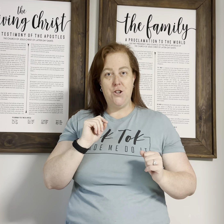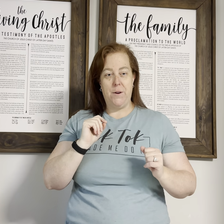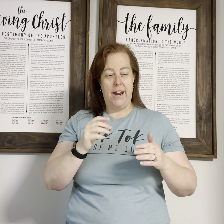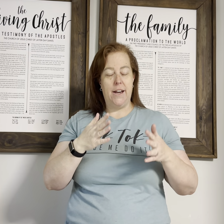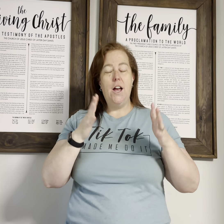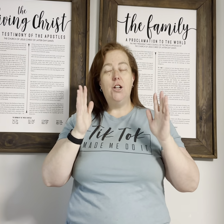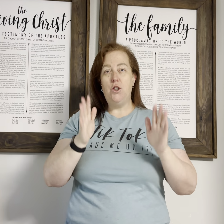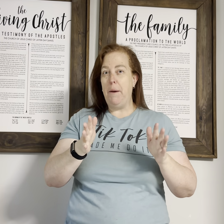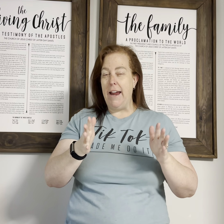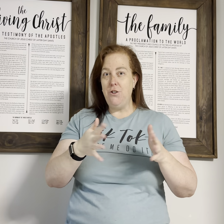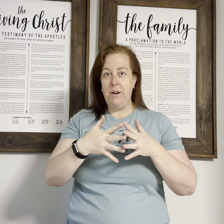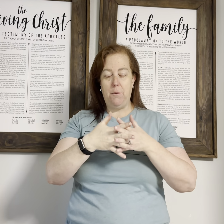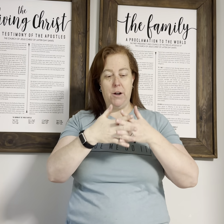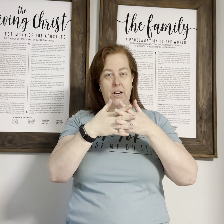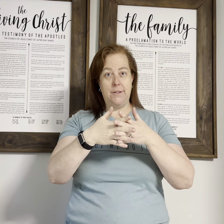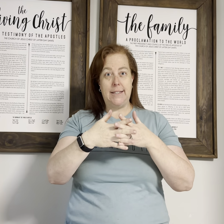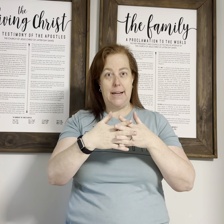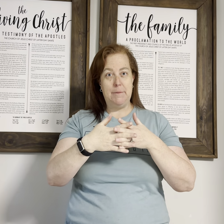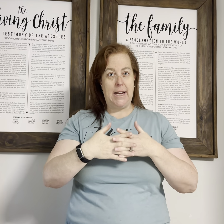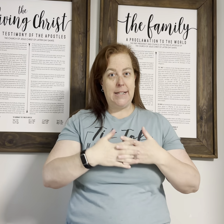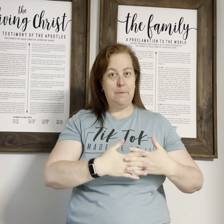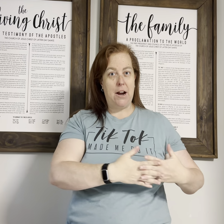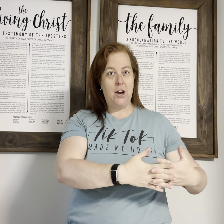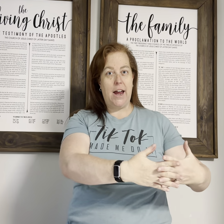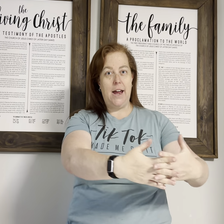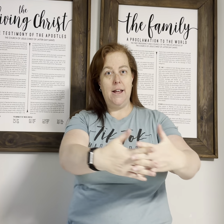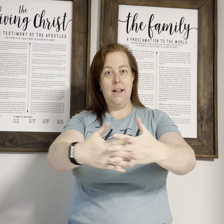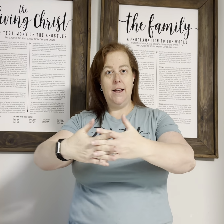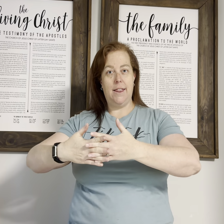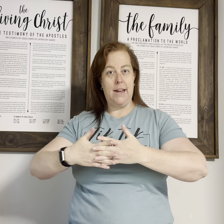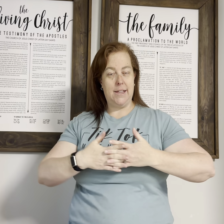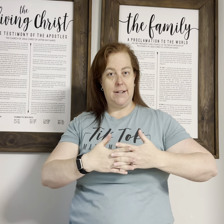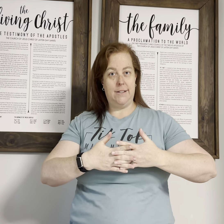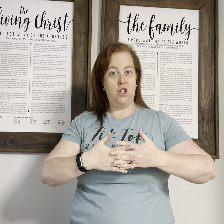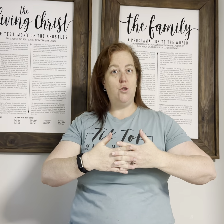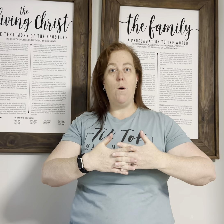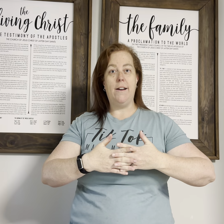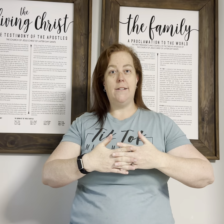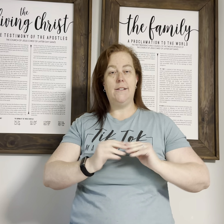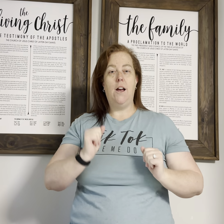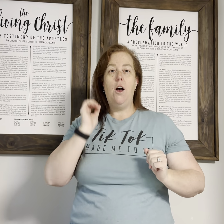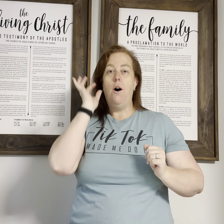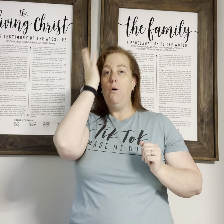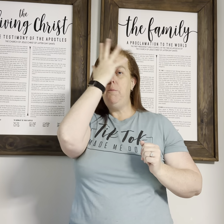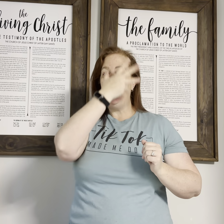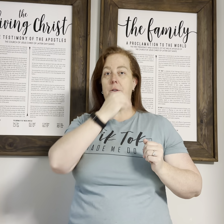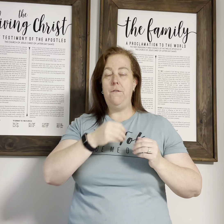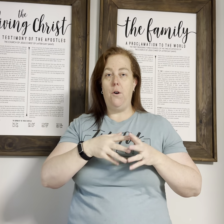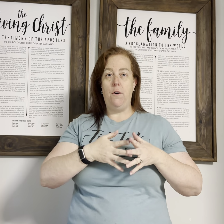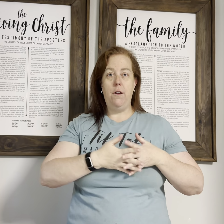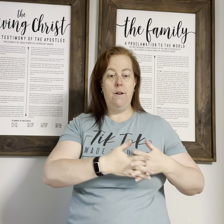patriot. So patriot, we're going to use the same sign as America, like this, just once. O beautiful